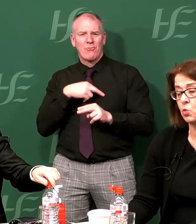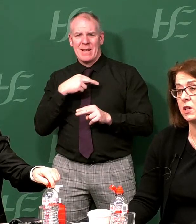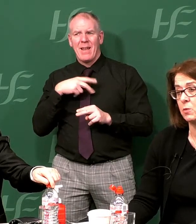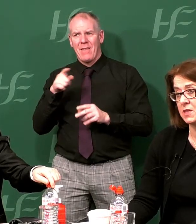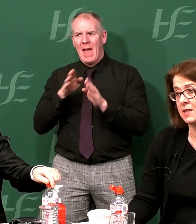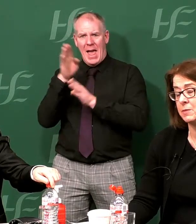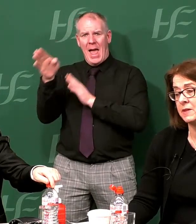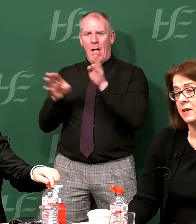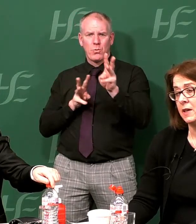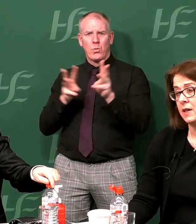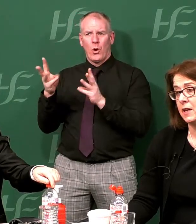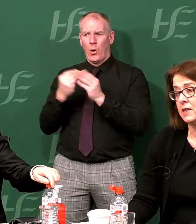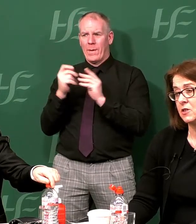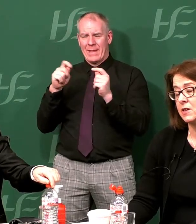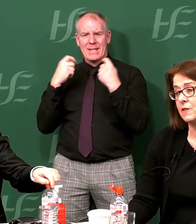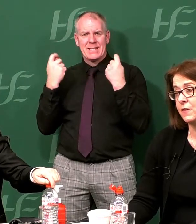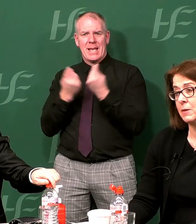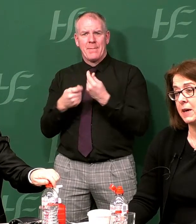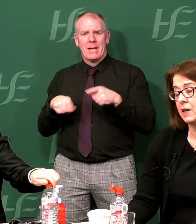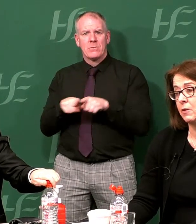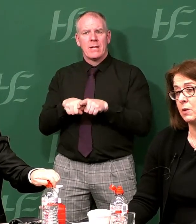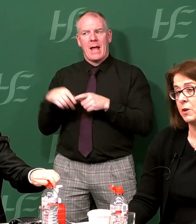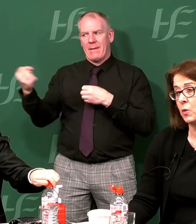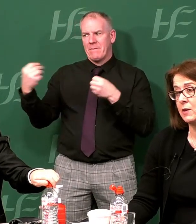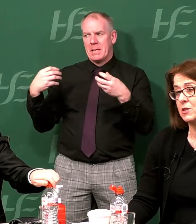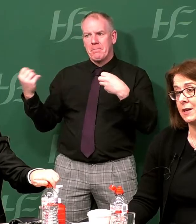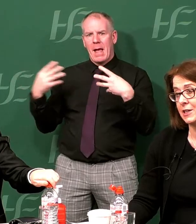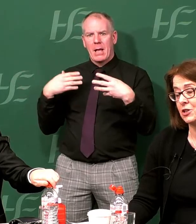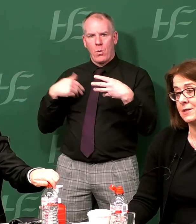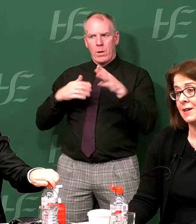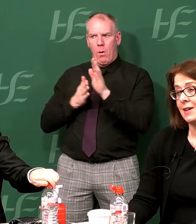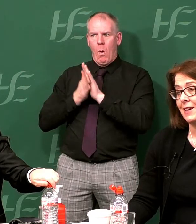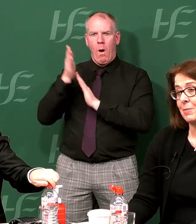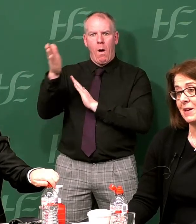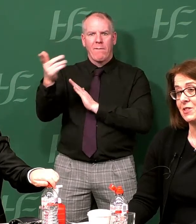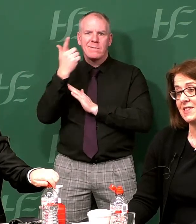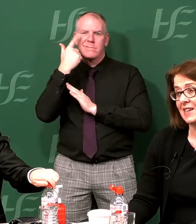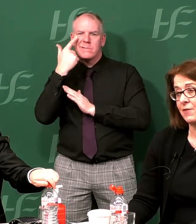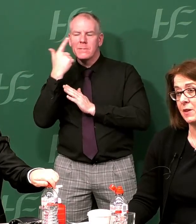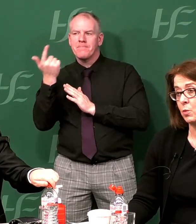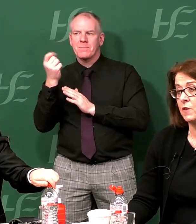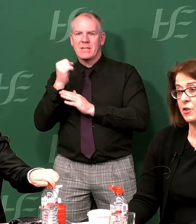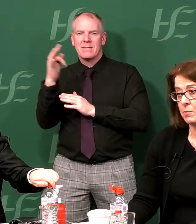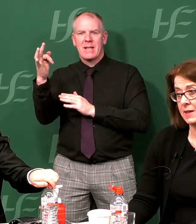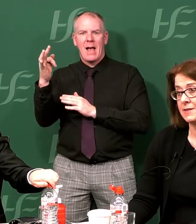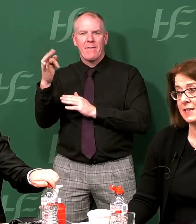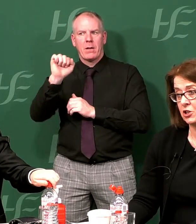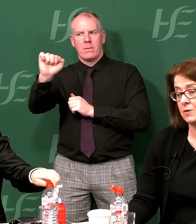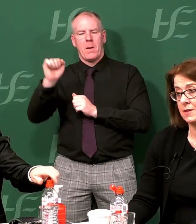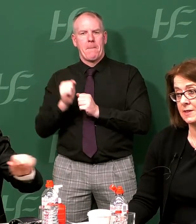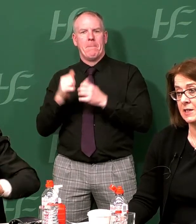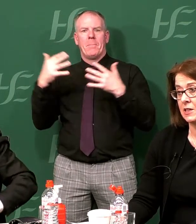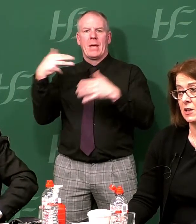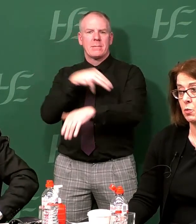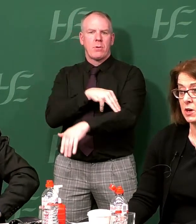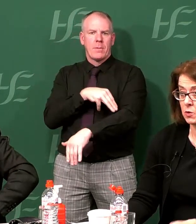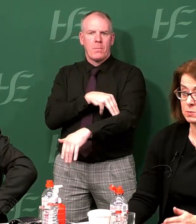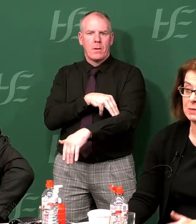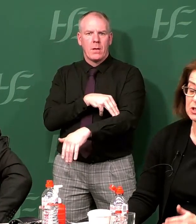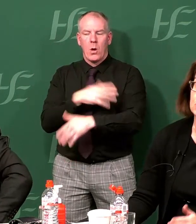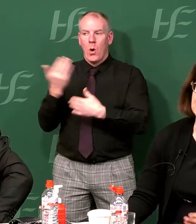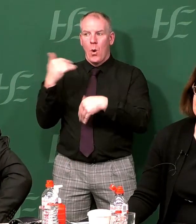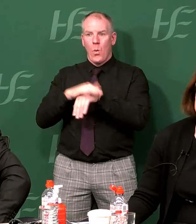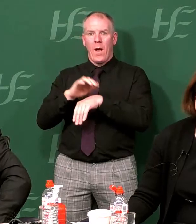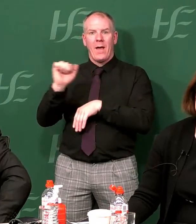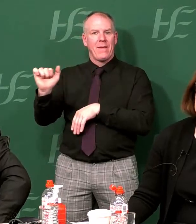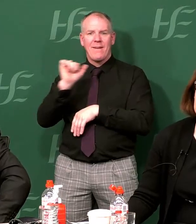actually out working with teams. And certainly the feedback when we go out to clinicians about staffing, one of their biggest issues is that where those